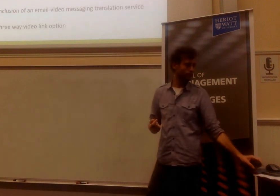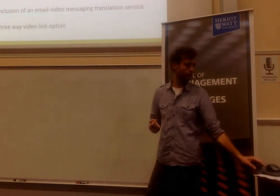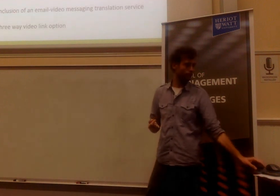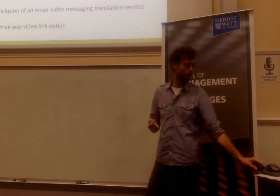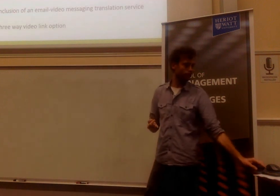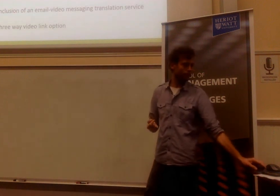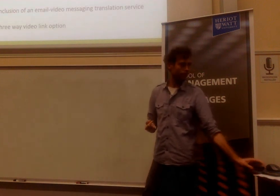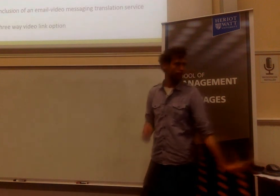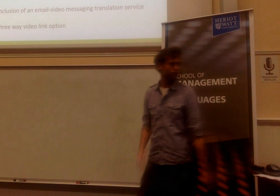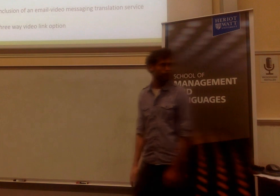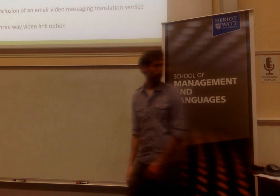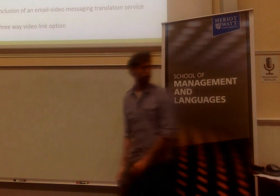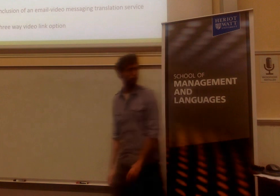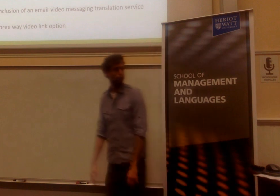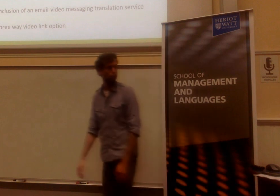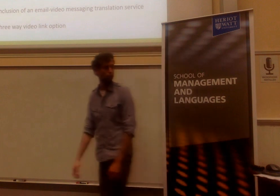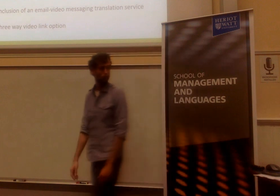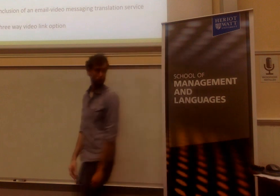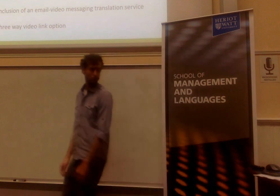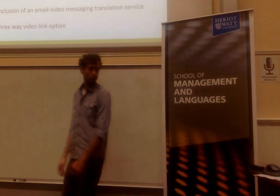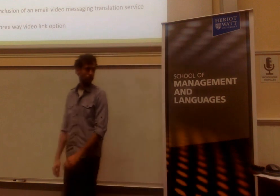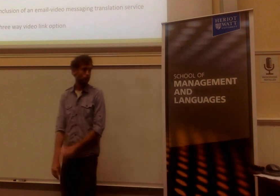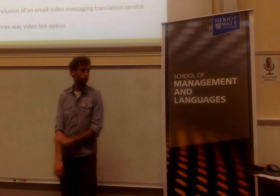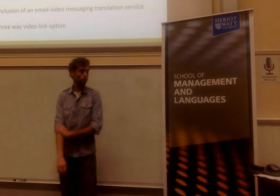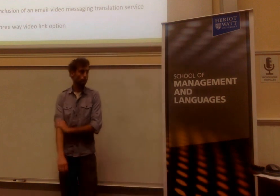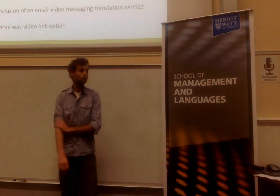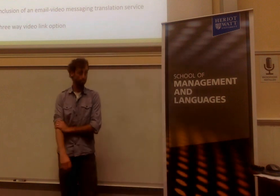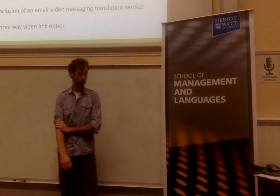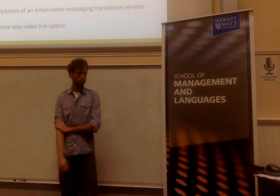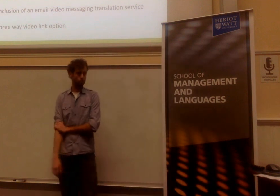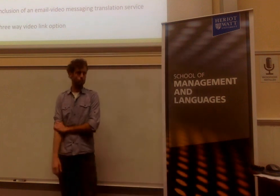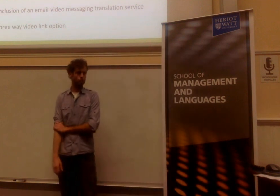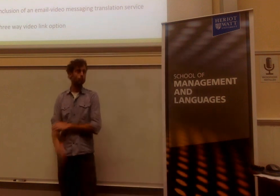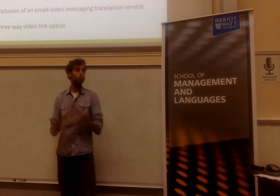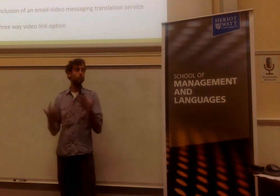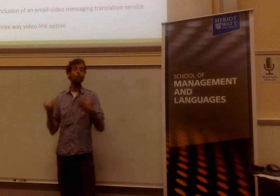in the conversation to make sure it flowed smoothly.